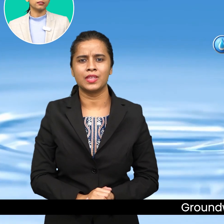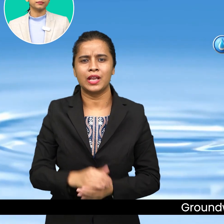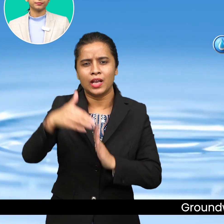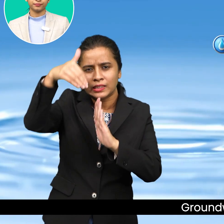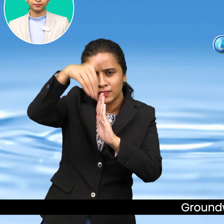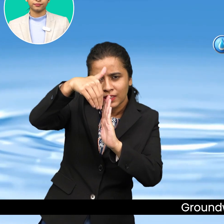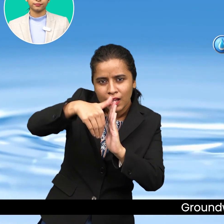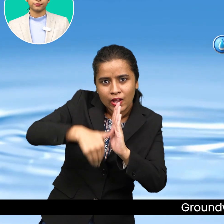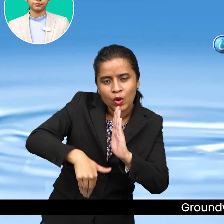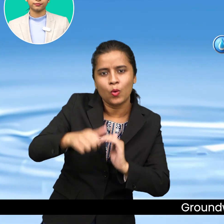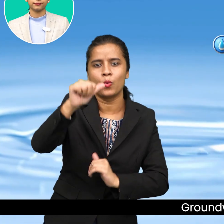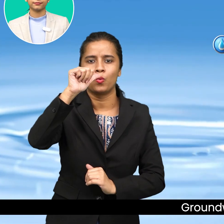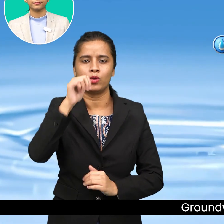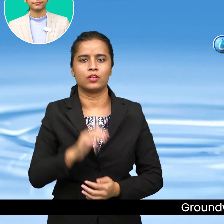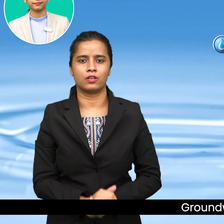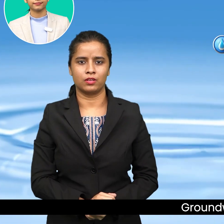groundwater.